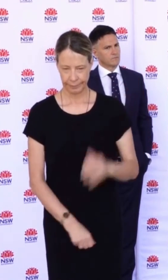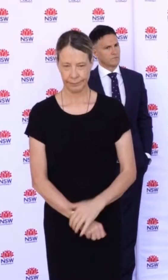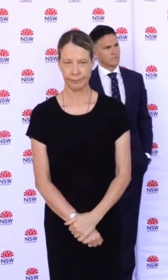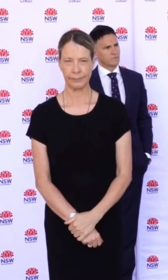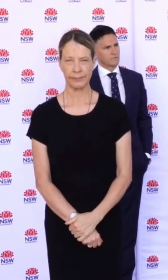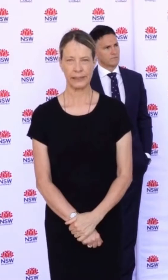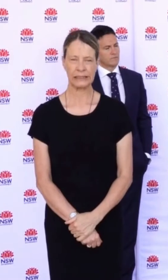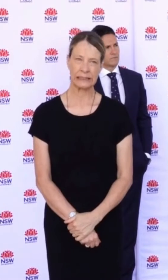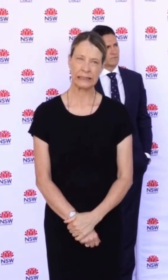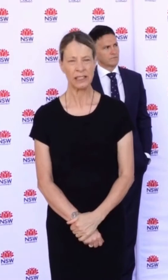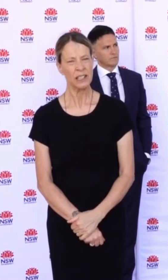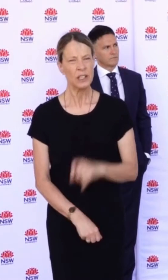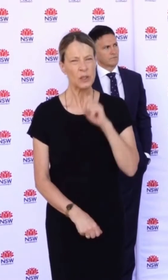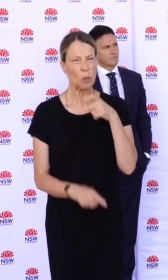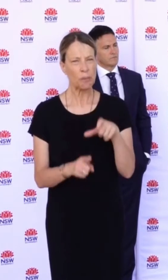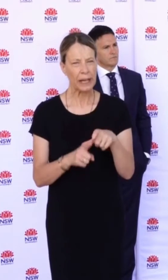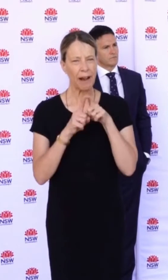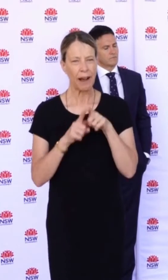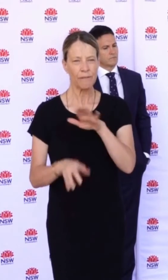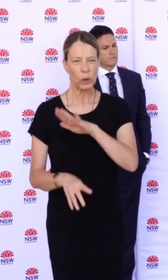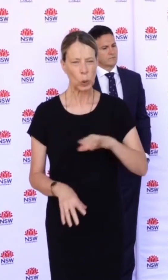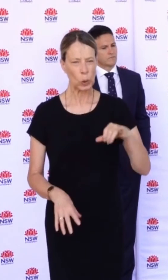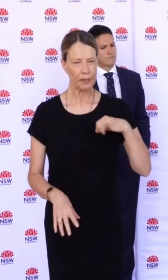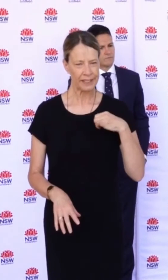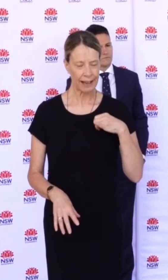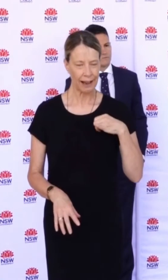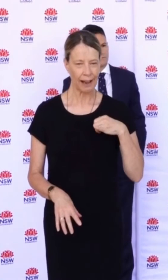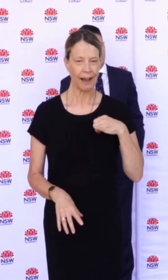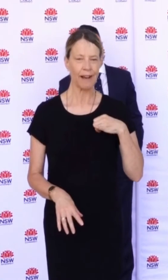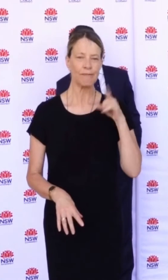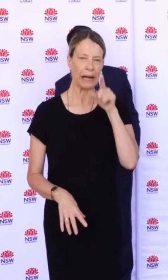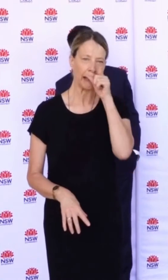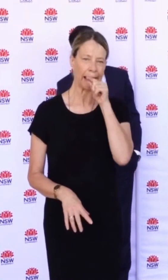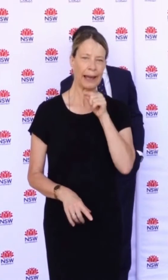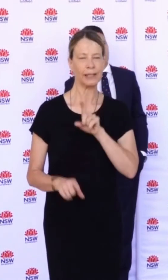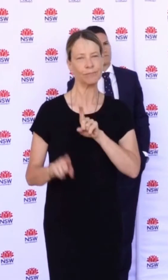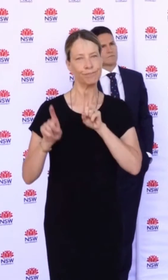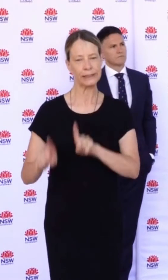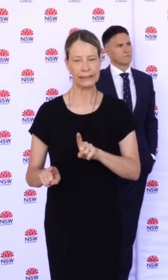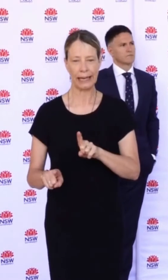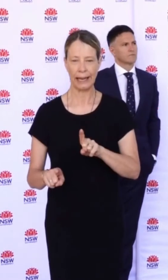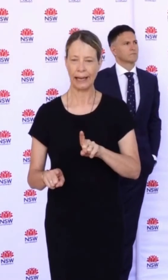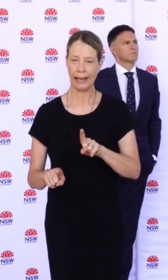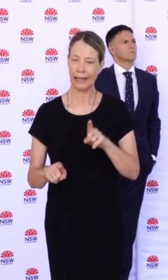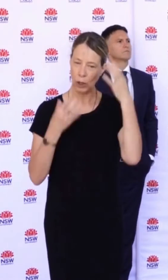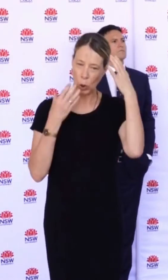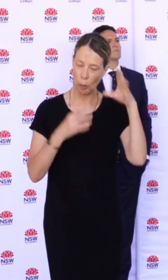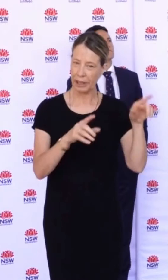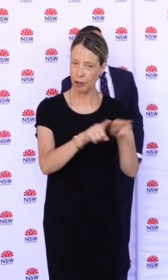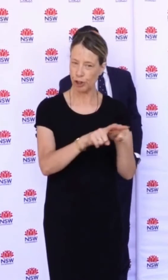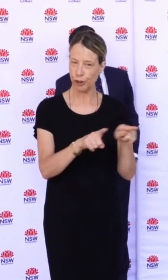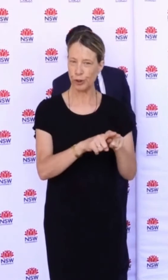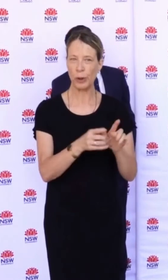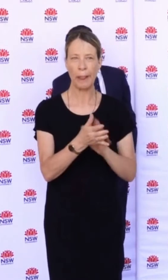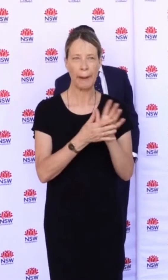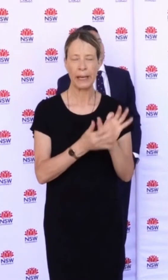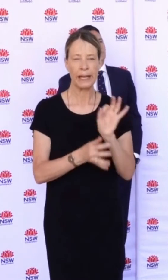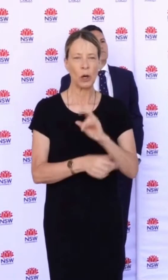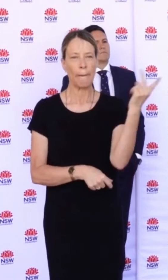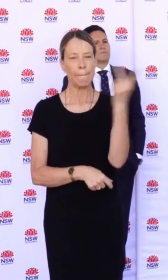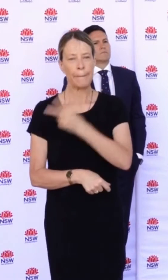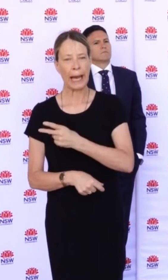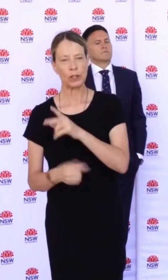the workers on site so that they stay there so it doesn't leak out the community, cleaners coming and going. Is that something that could feasibly